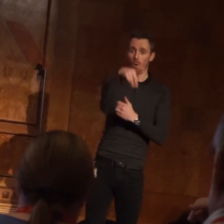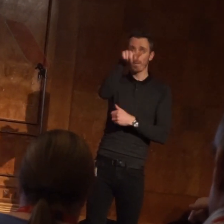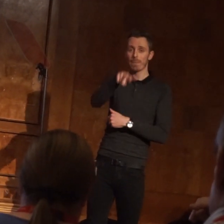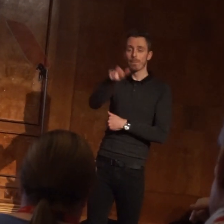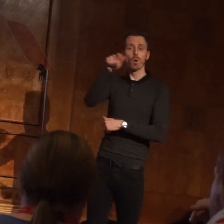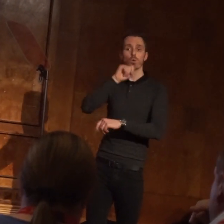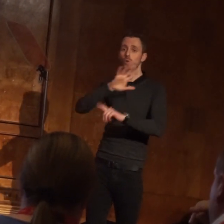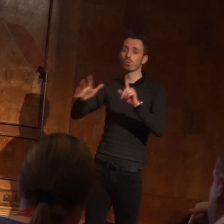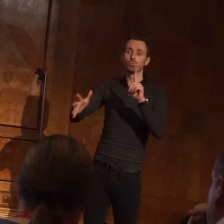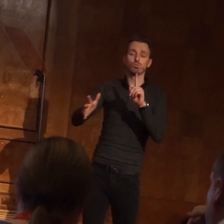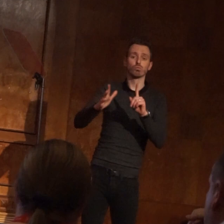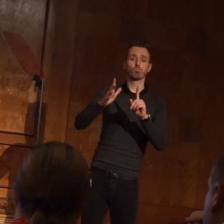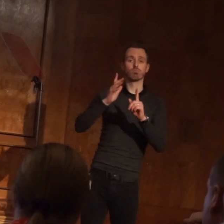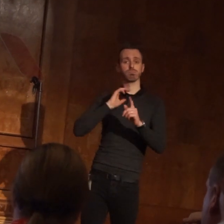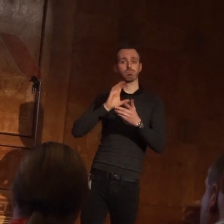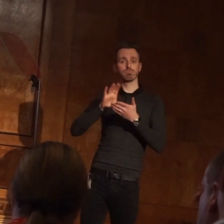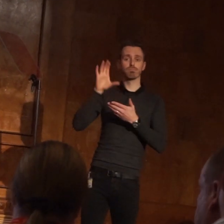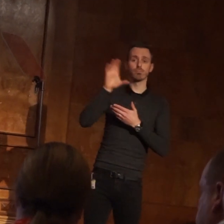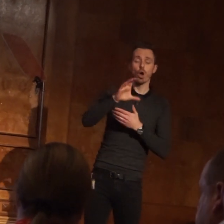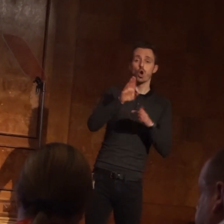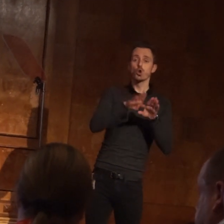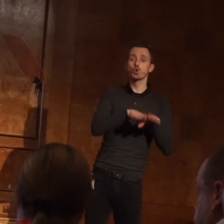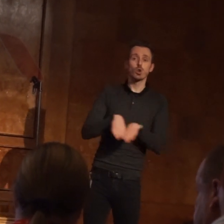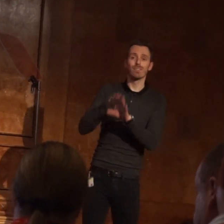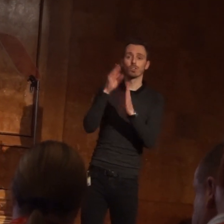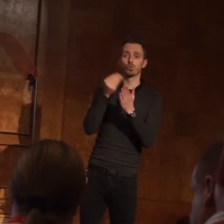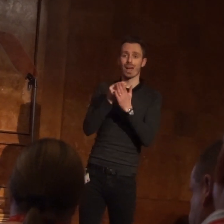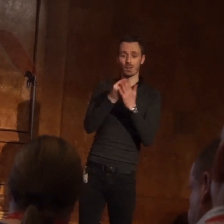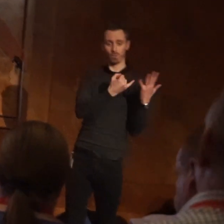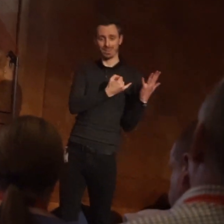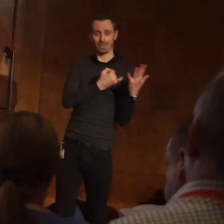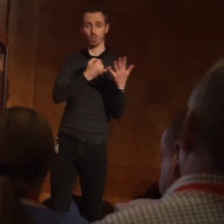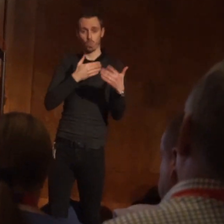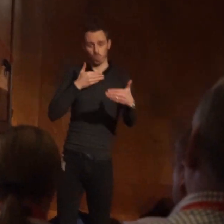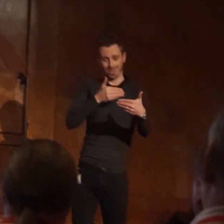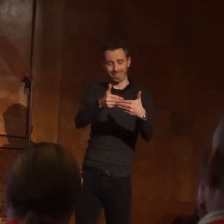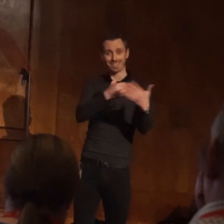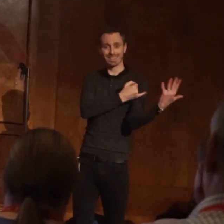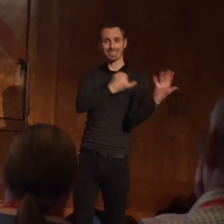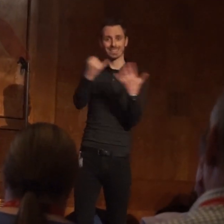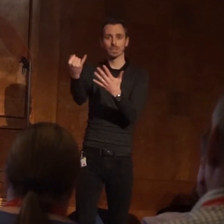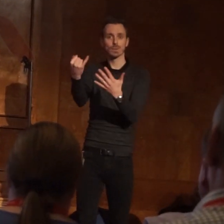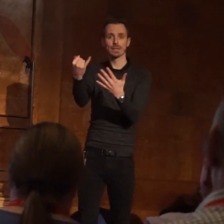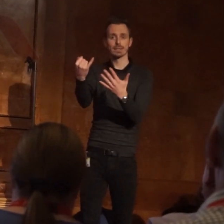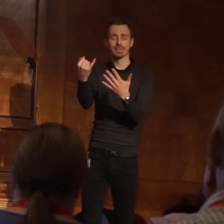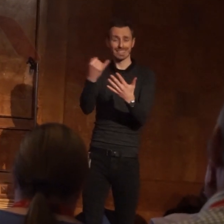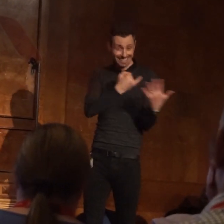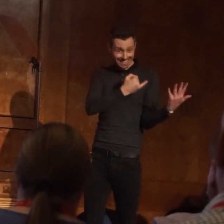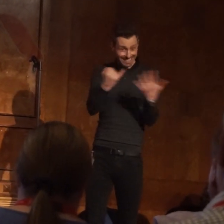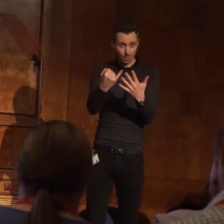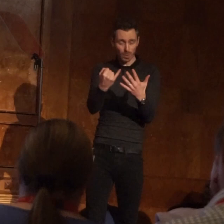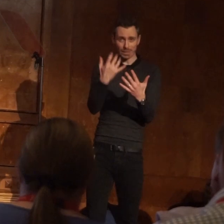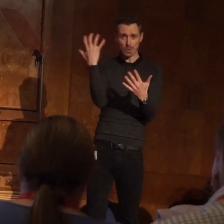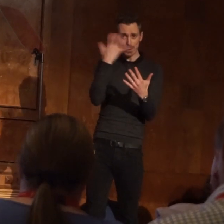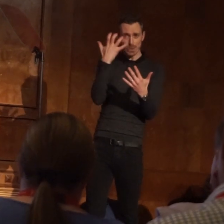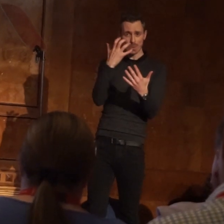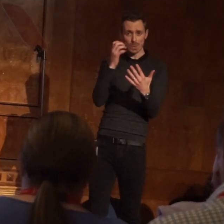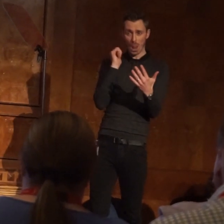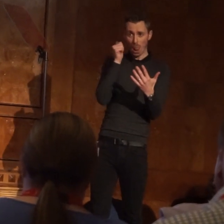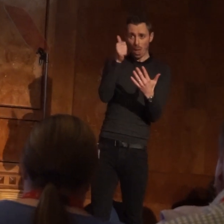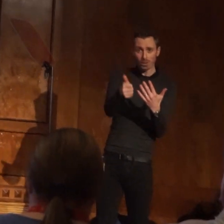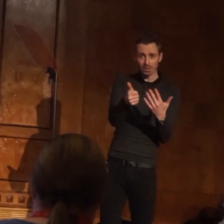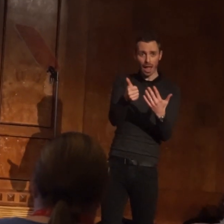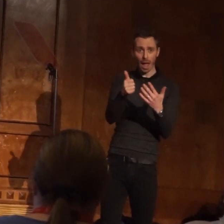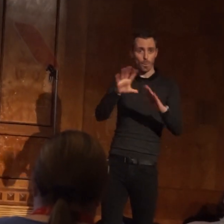credit payment within the defined 6-week period, which itself is far too long. It not only